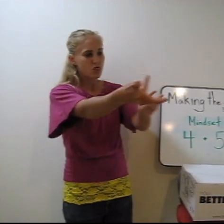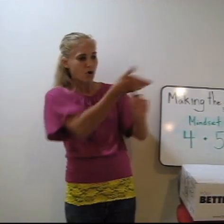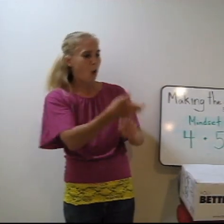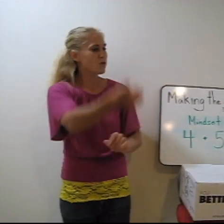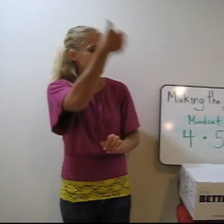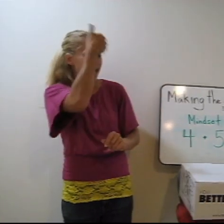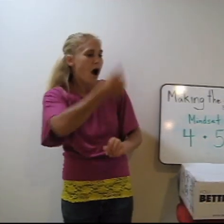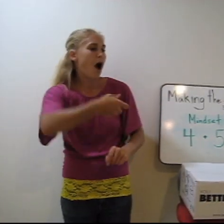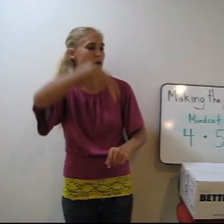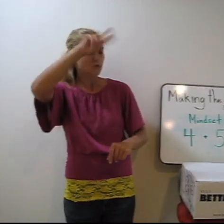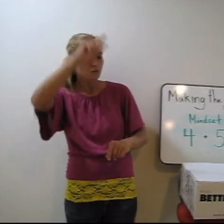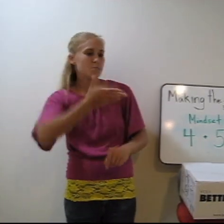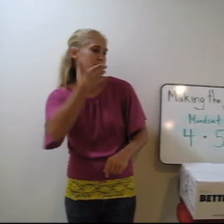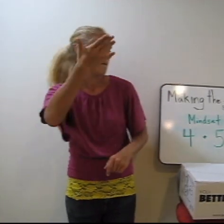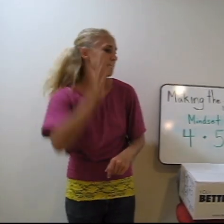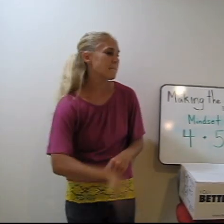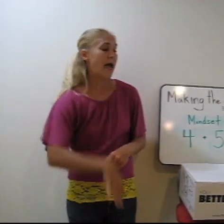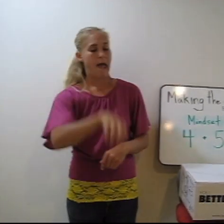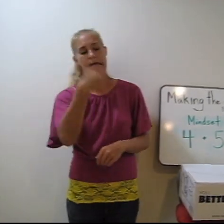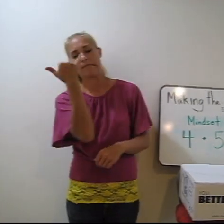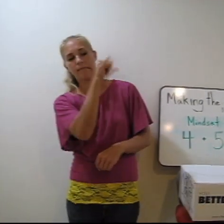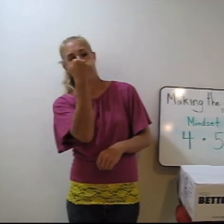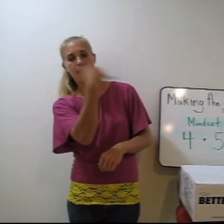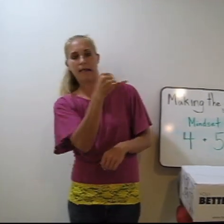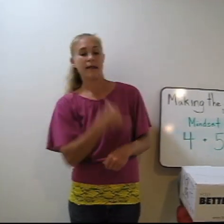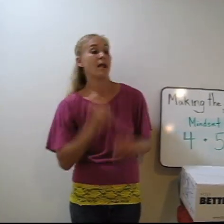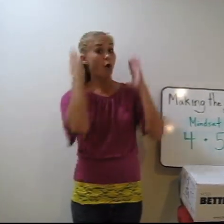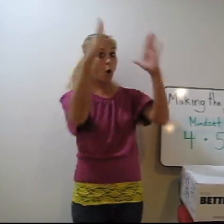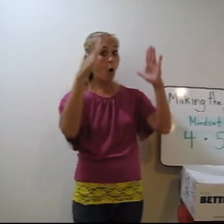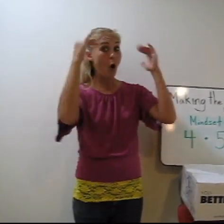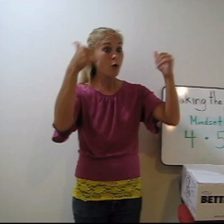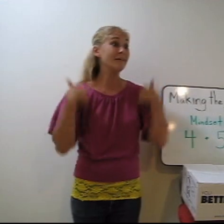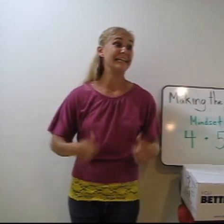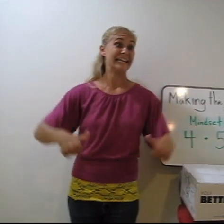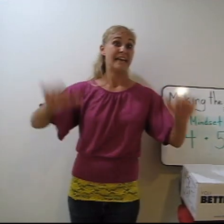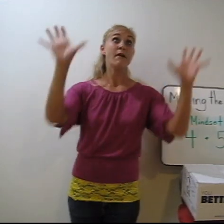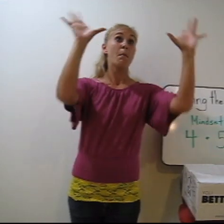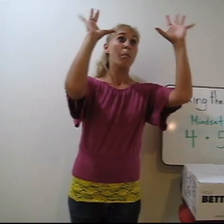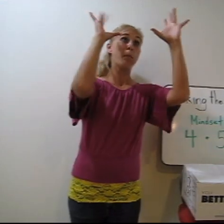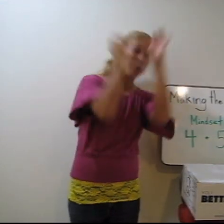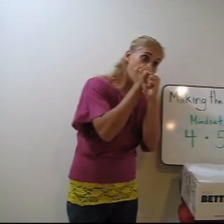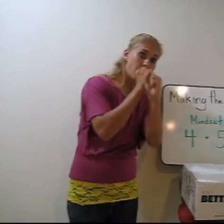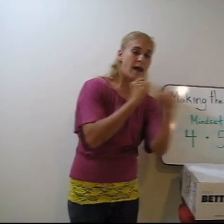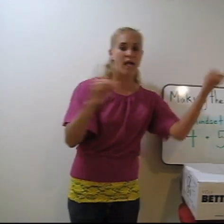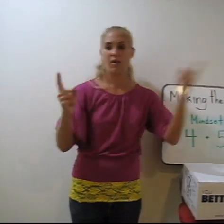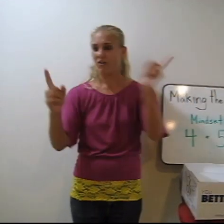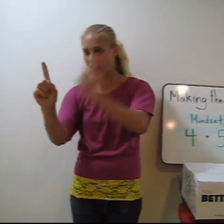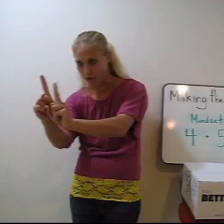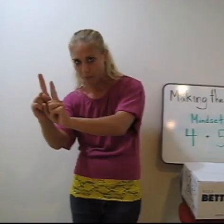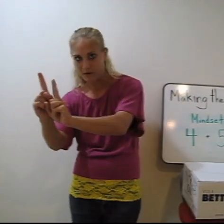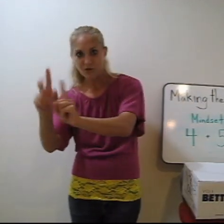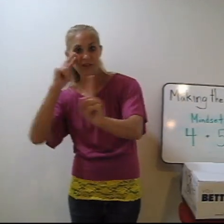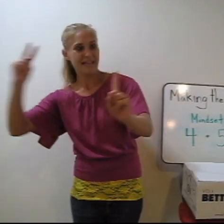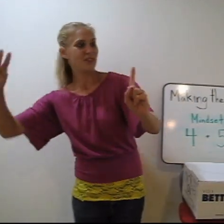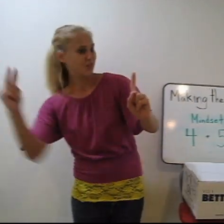bad, or foolish, in the hopes that you will give up and come back to the pack so they can no longer look at you and feel bad